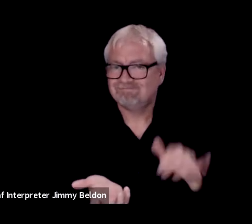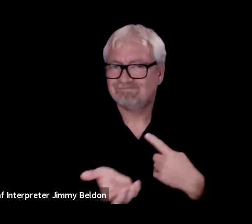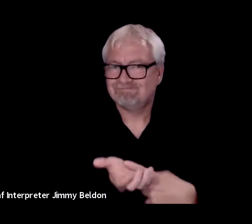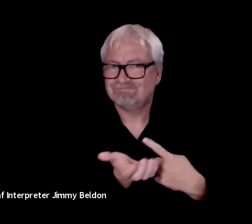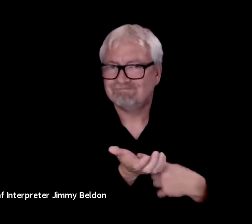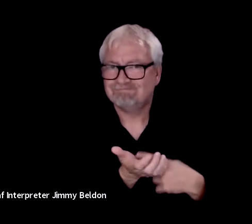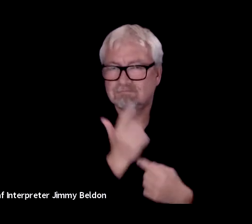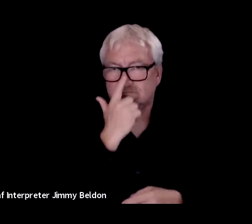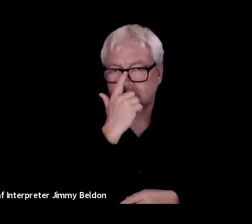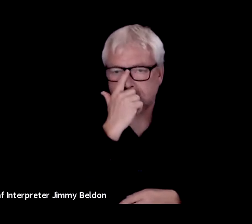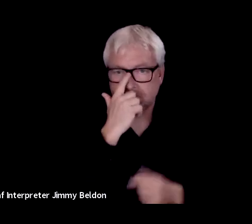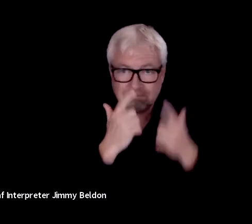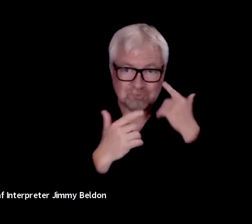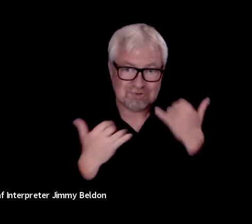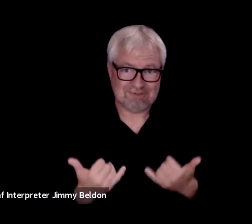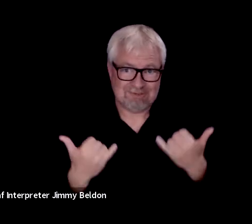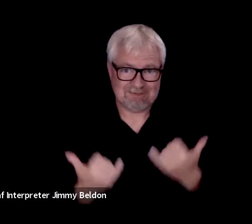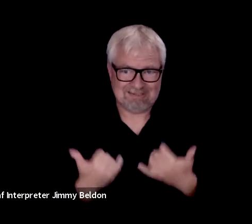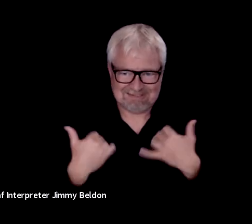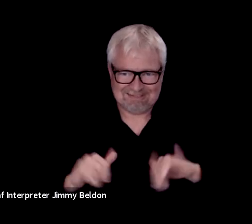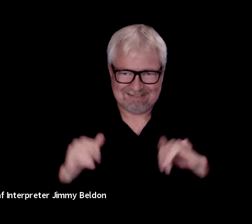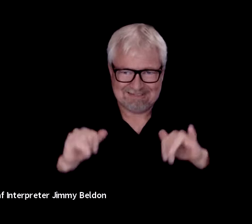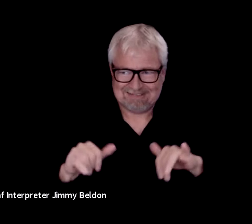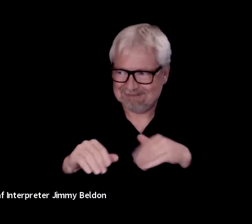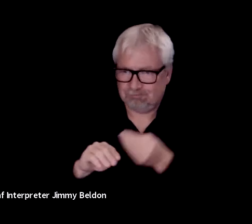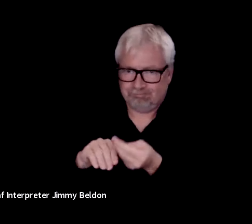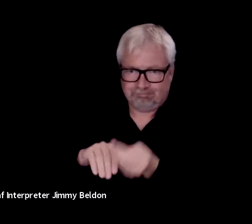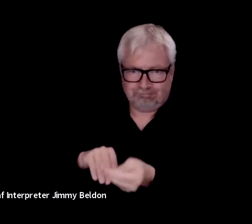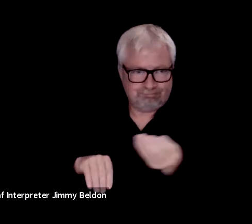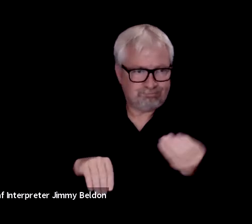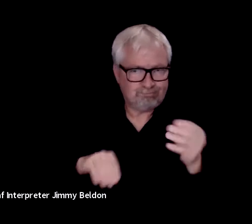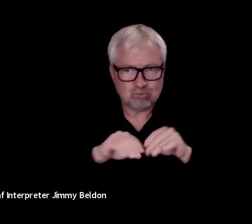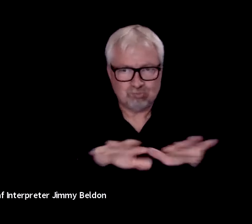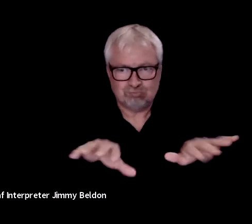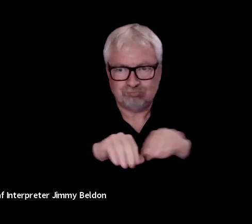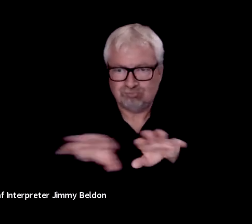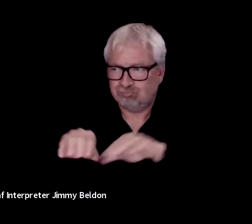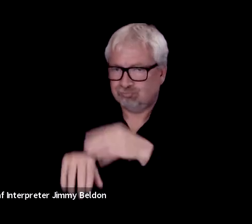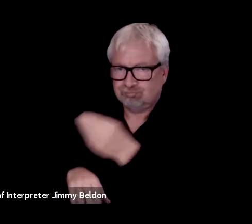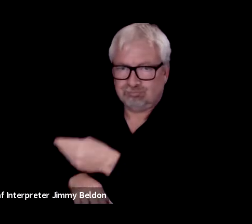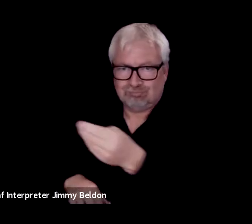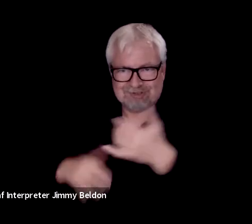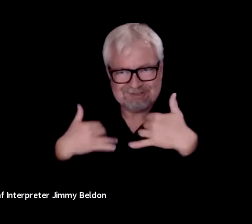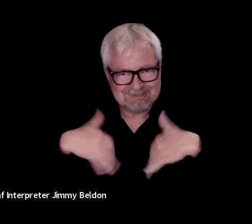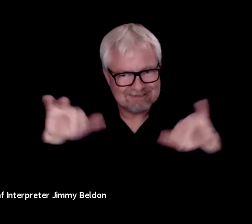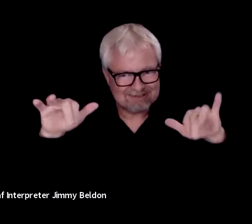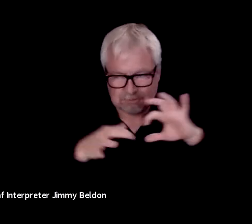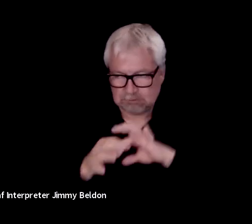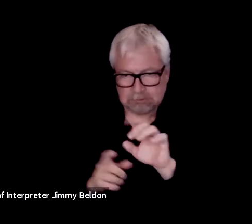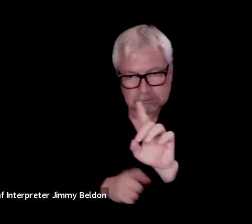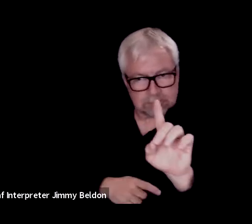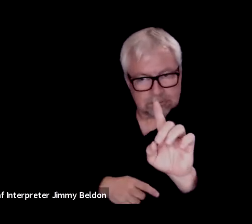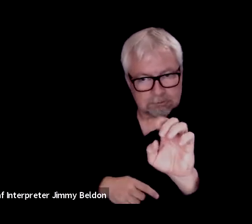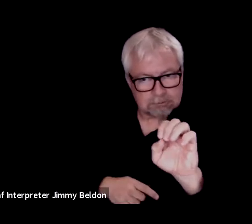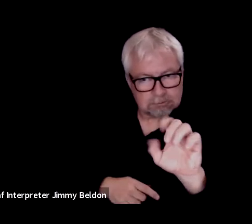Delta variant around us. It is more transmissible. We don't know everything about Delta yet,